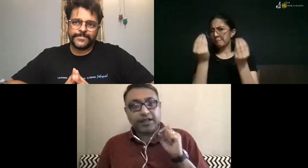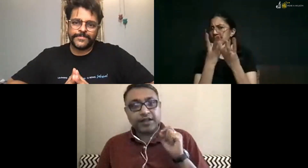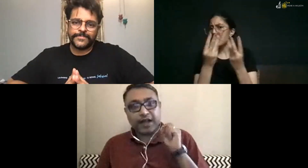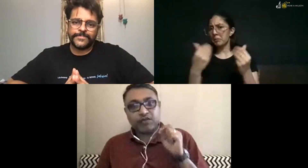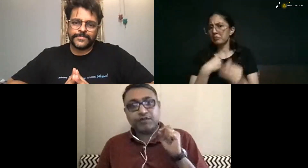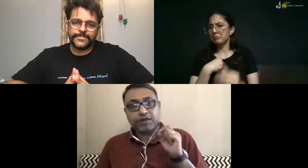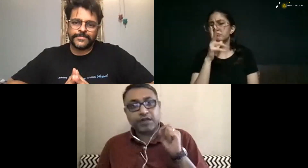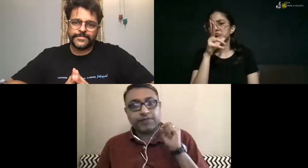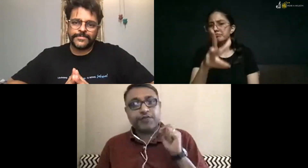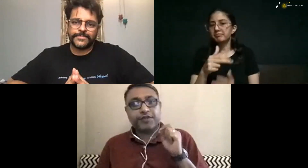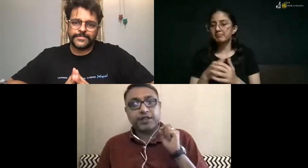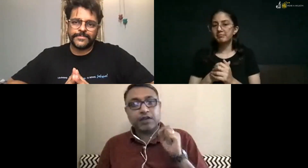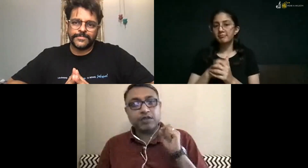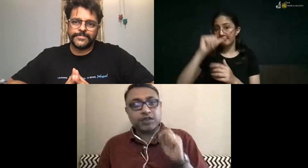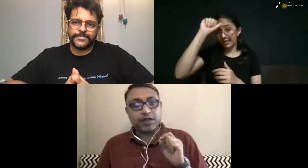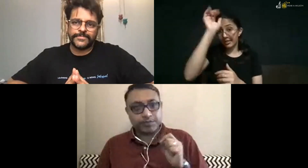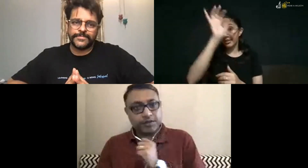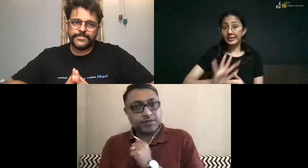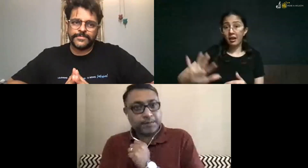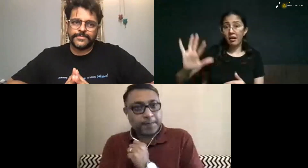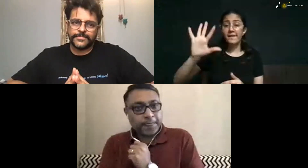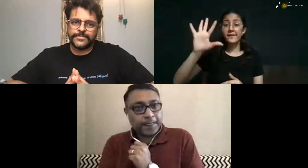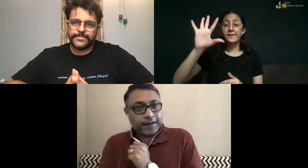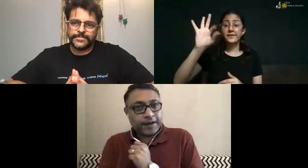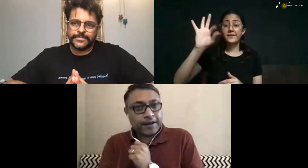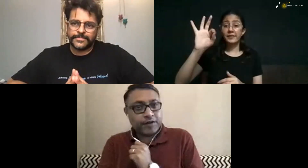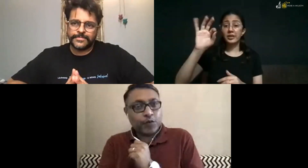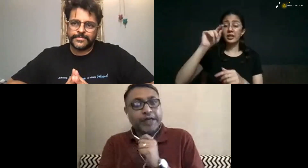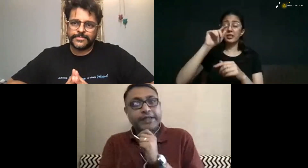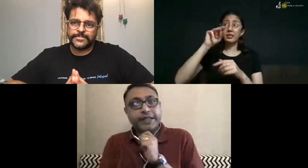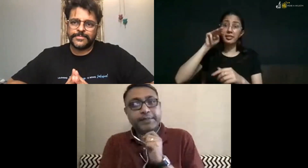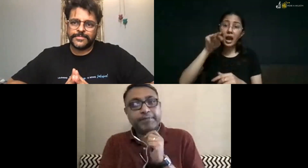In India, as of now, there are 50,000 startups, right?